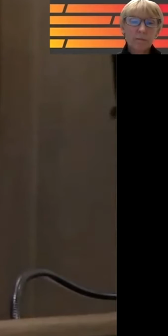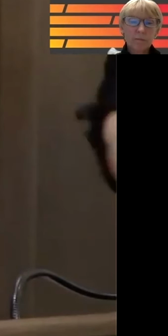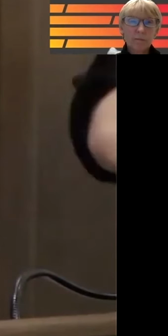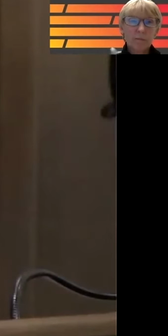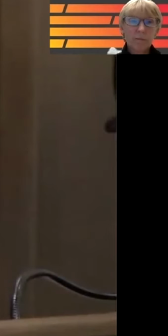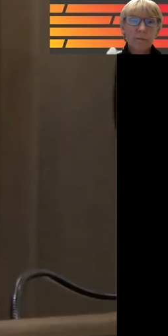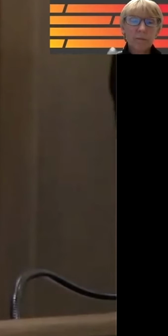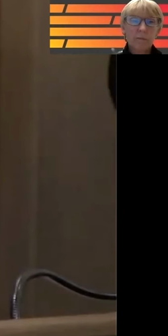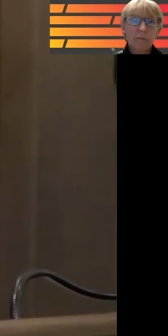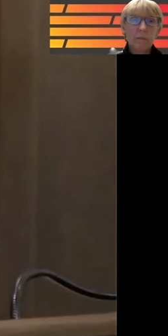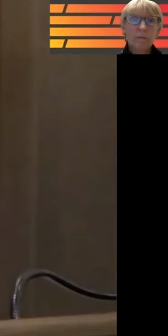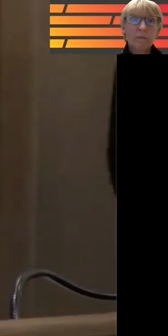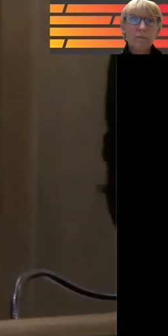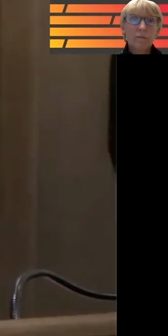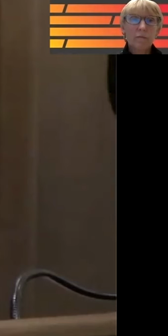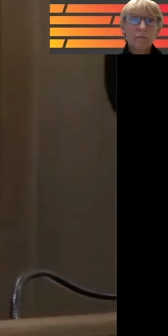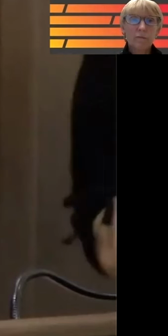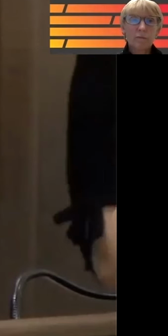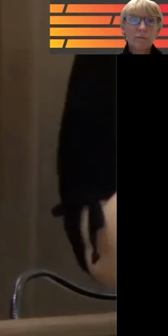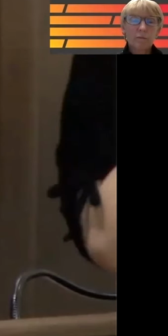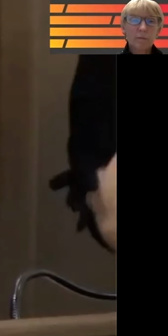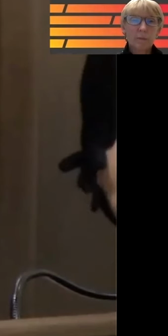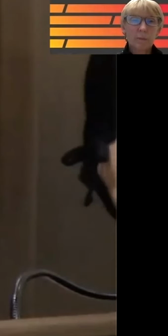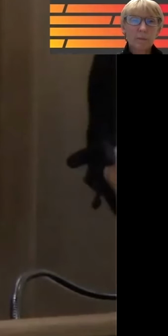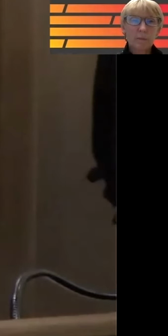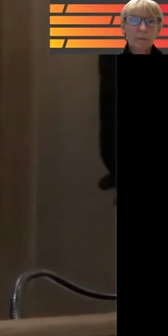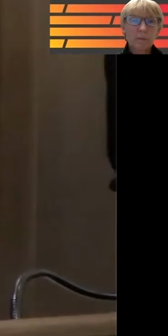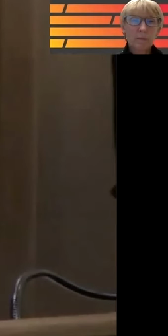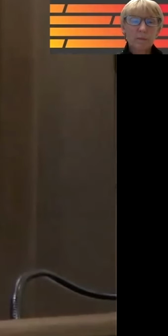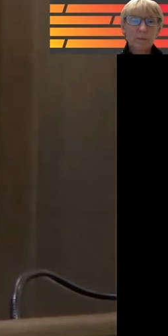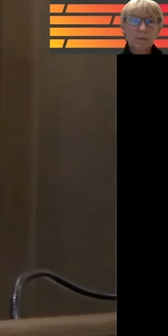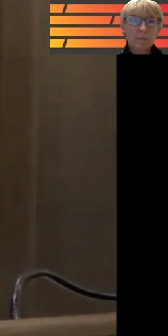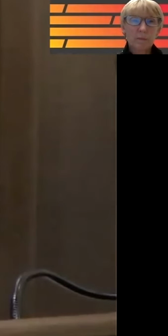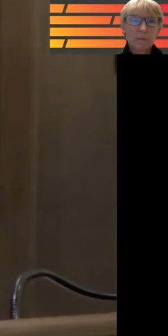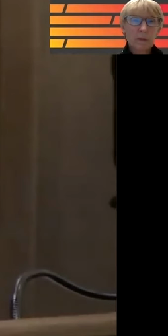as Chicago, Detroit, Pittsburgh, and New York.